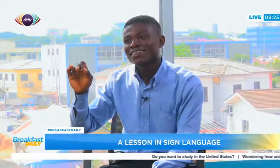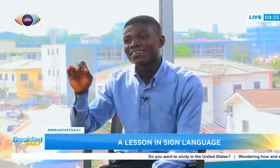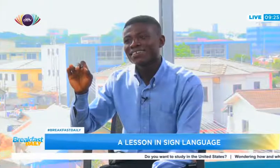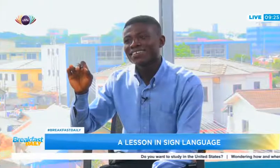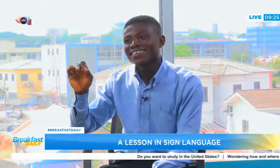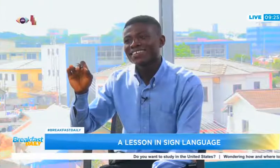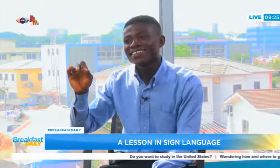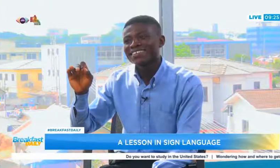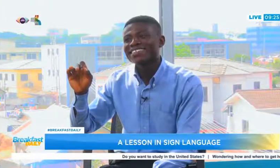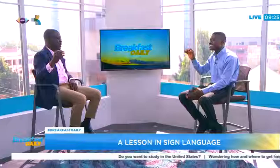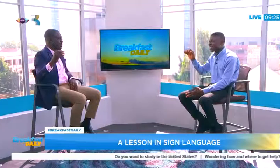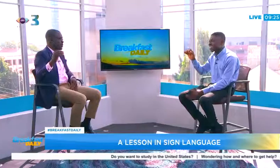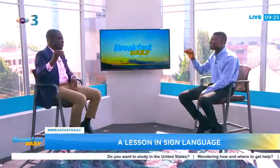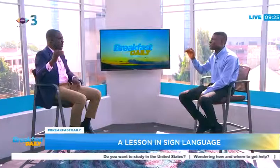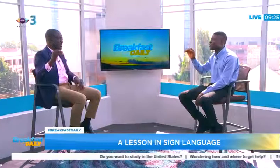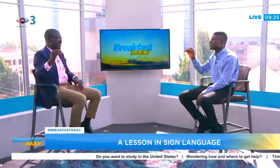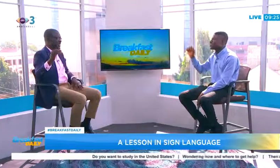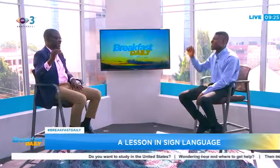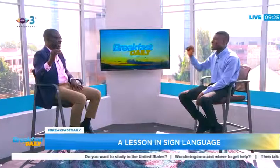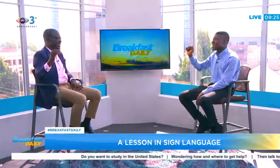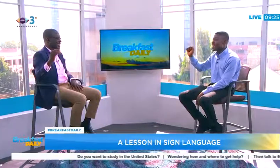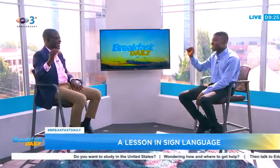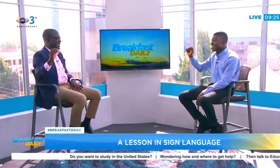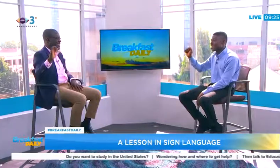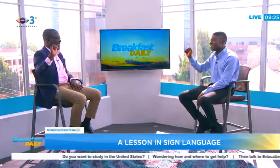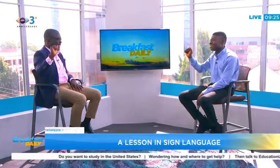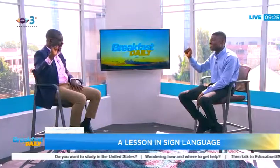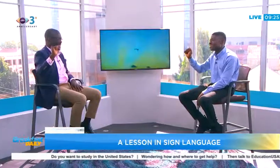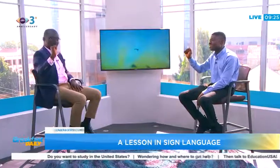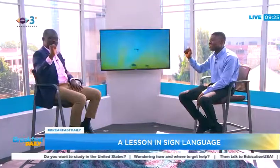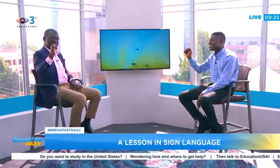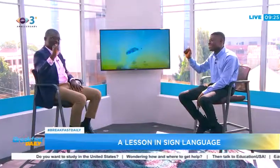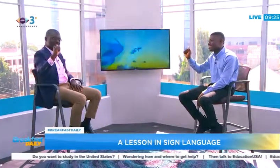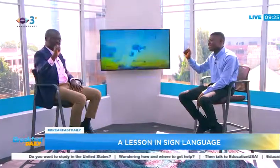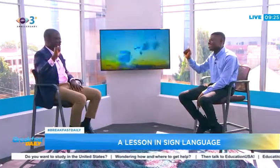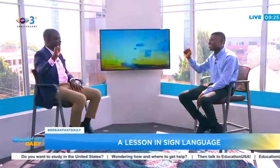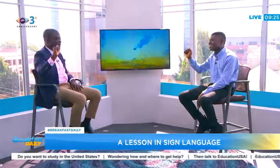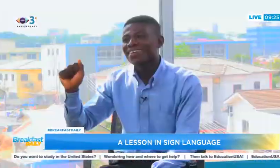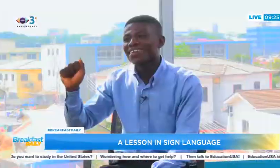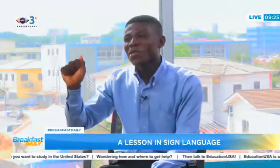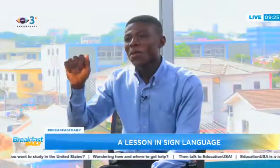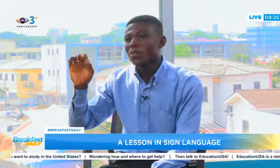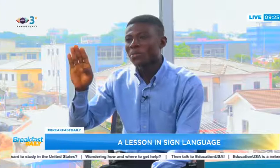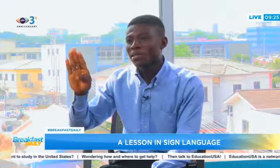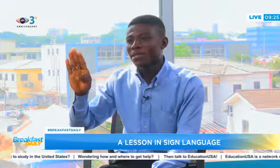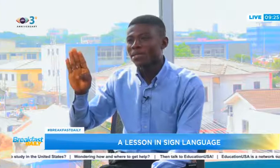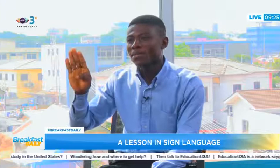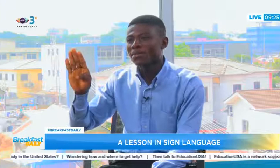going back to class 1. Yeah. So A. Okay, let's do this. A. Yep. B.